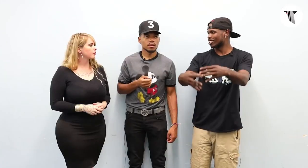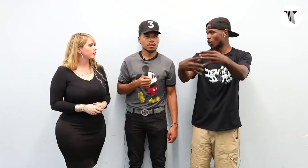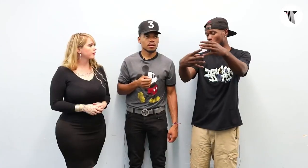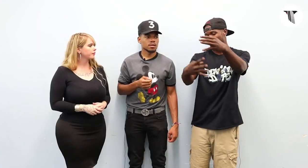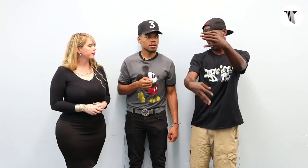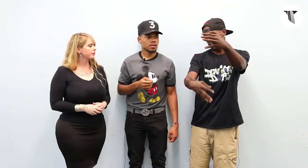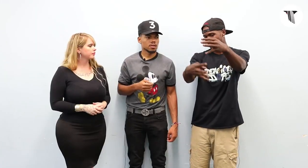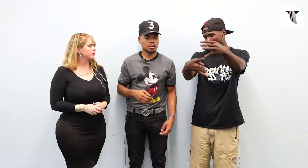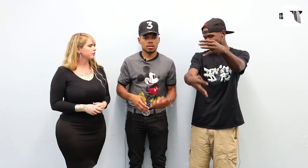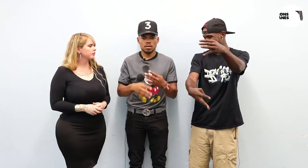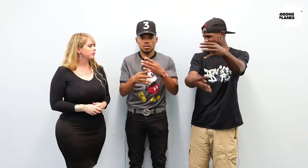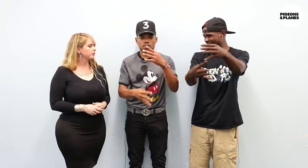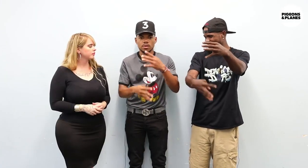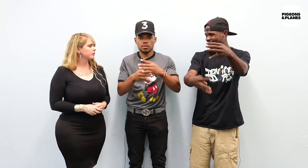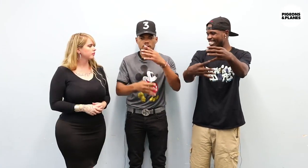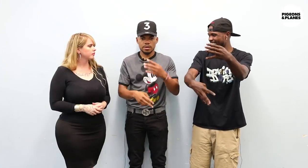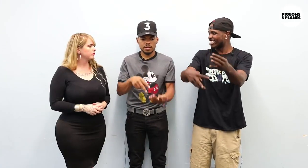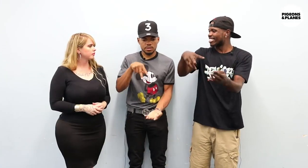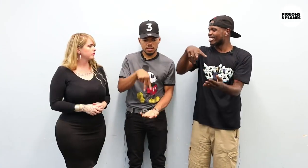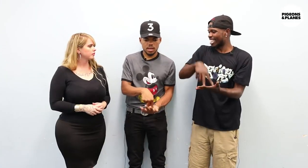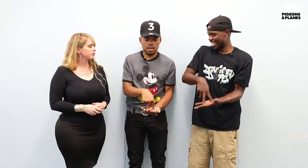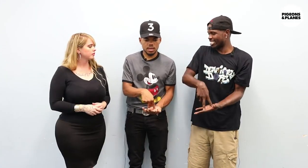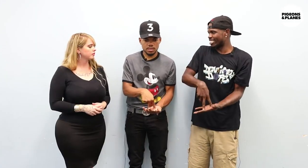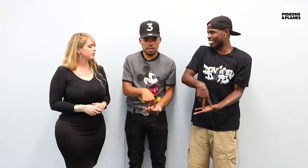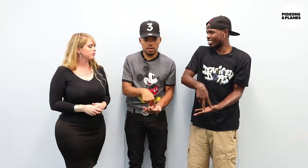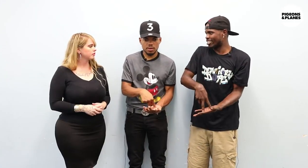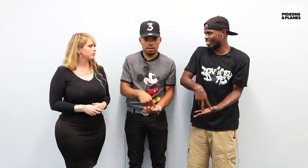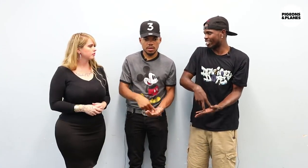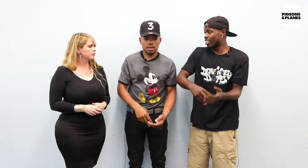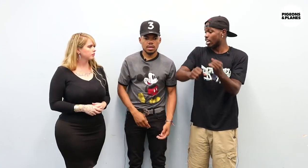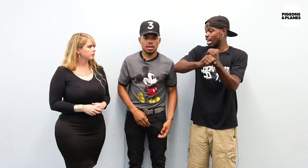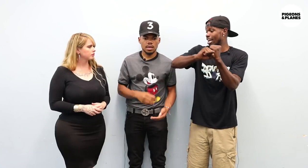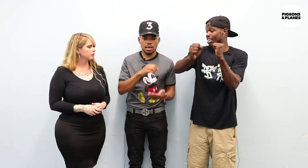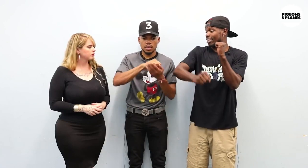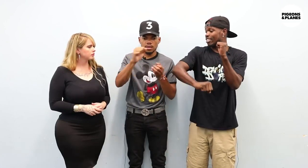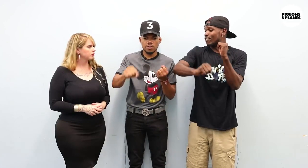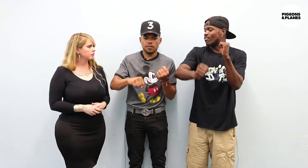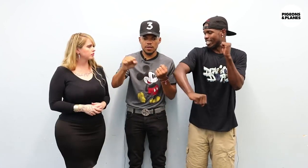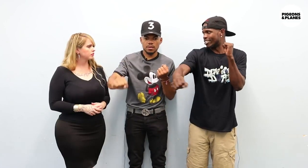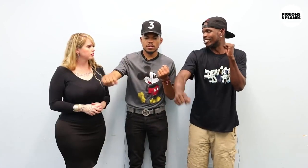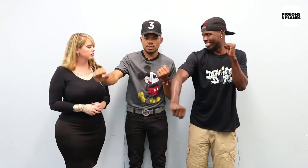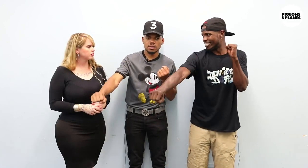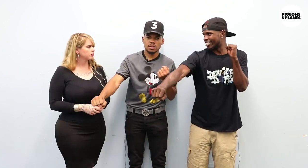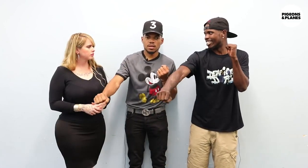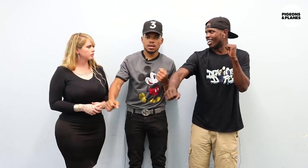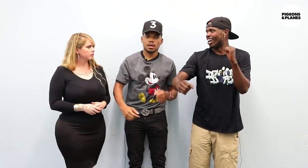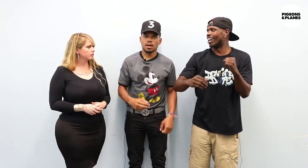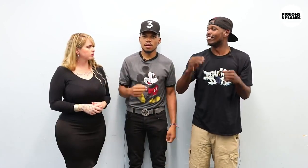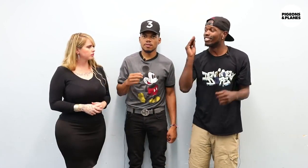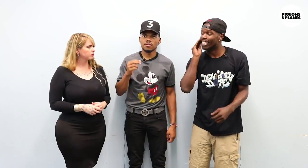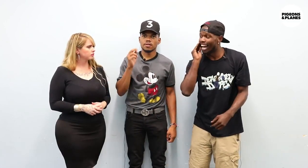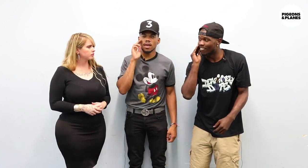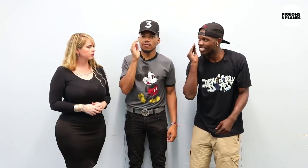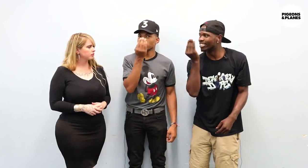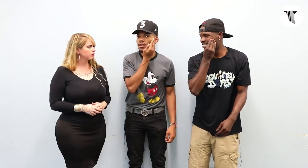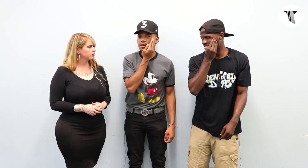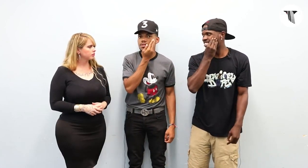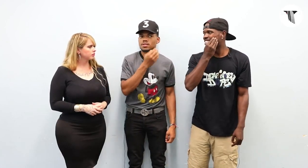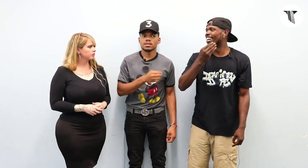The running water. Running water, standing still, endless fields of daffodils